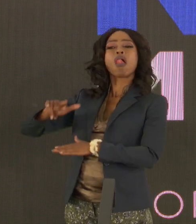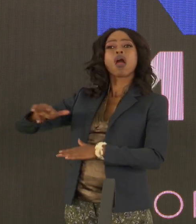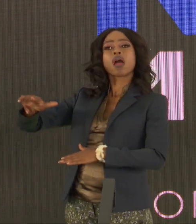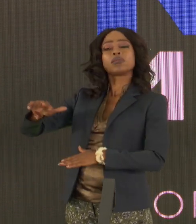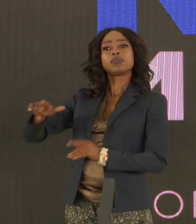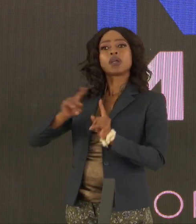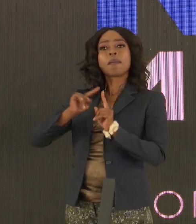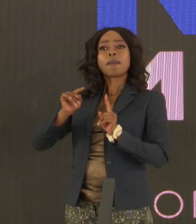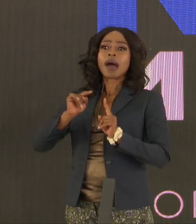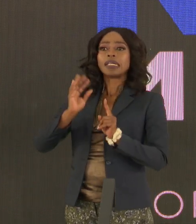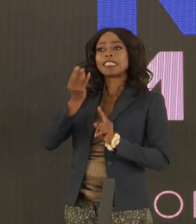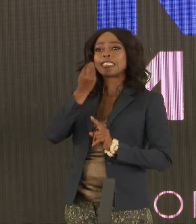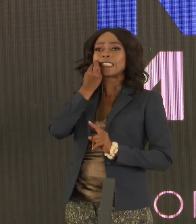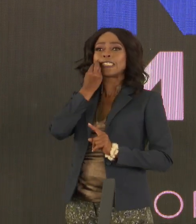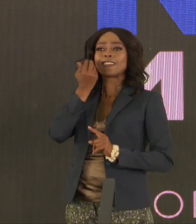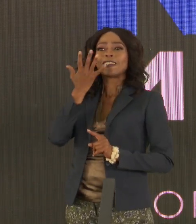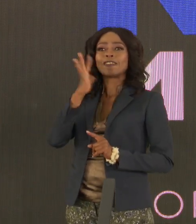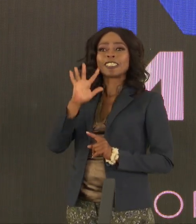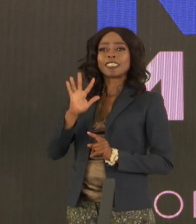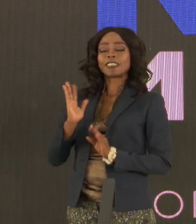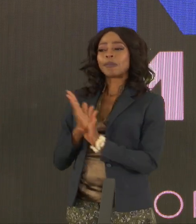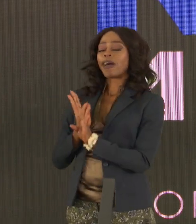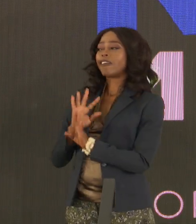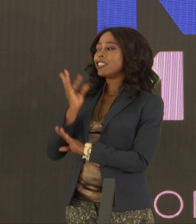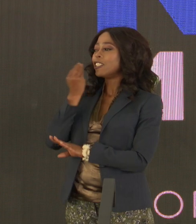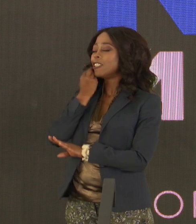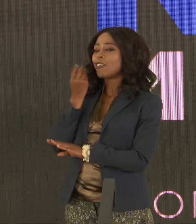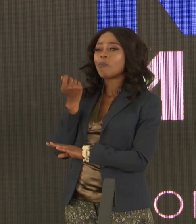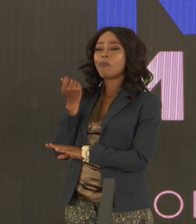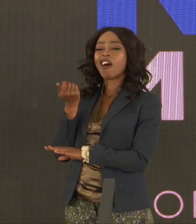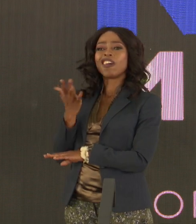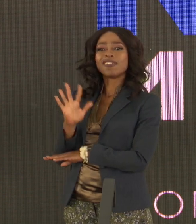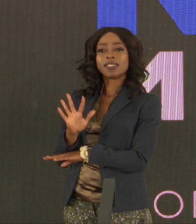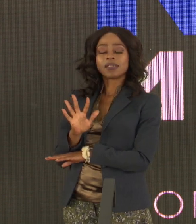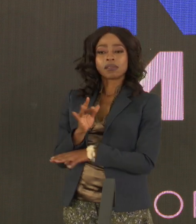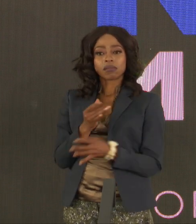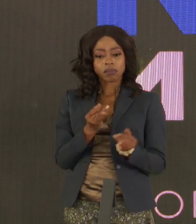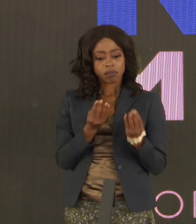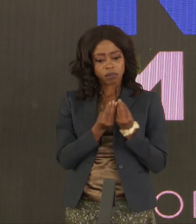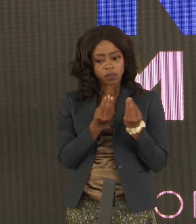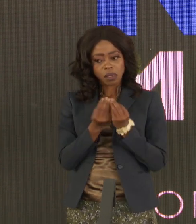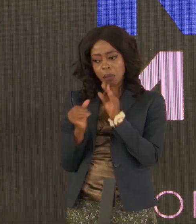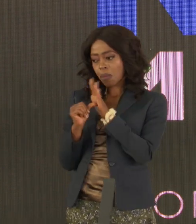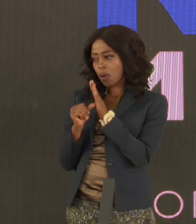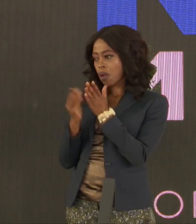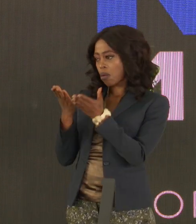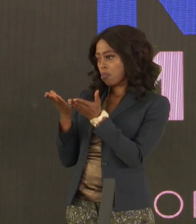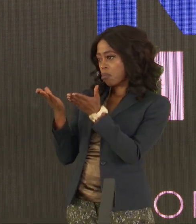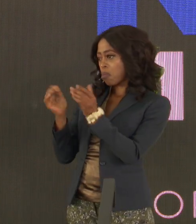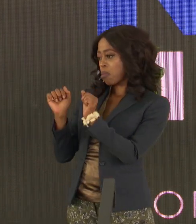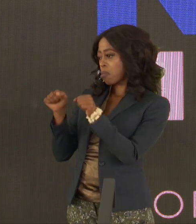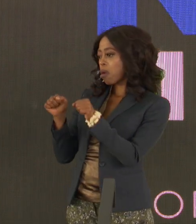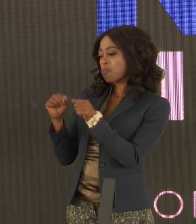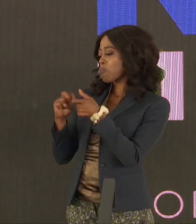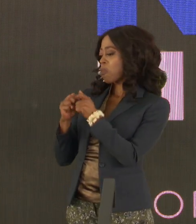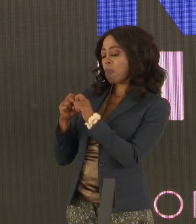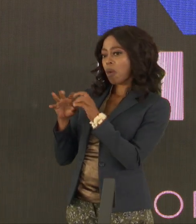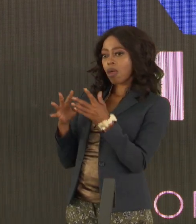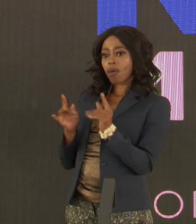But they ate from the Gautrain. So the things that are important to them, there is no